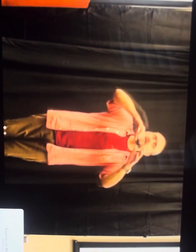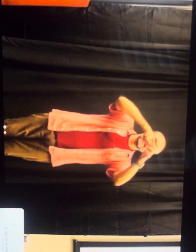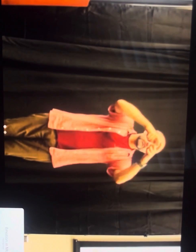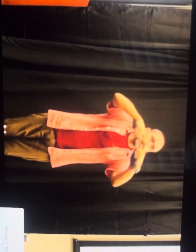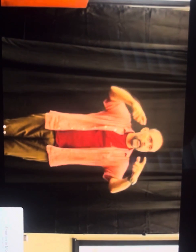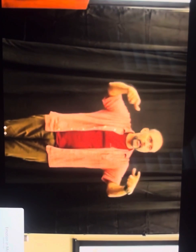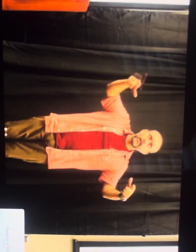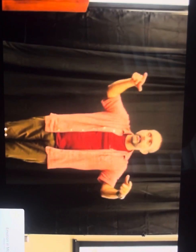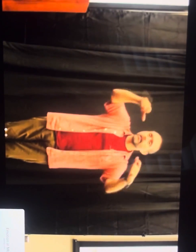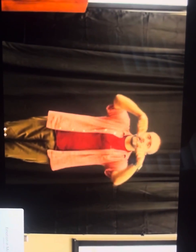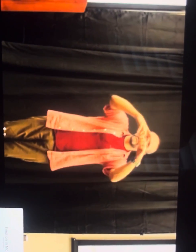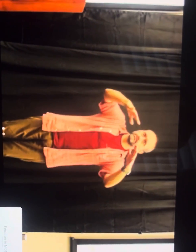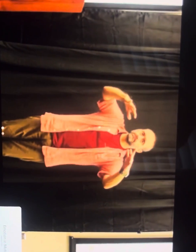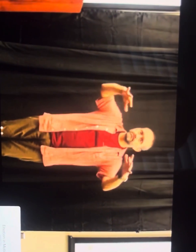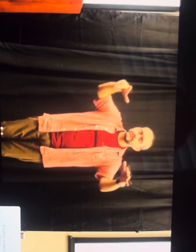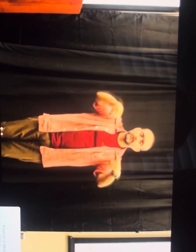a basin,